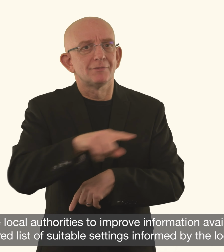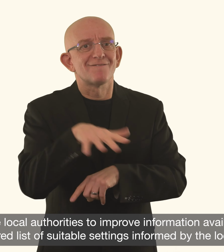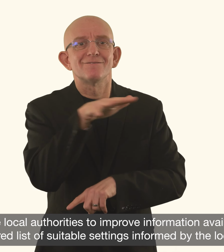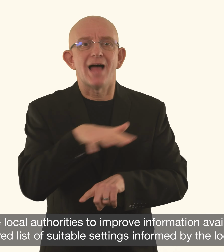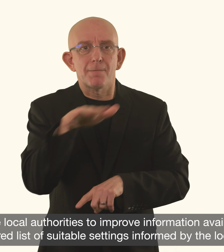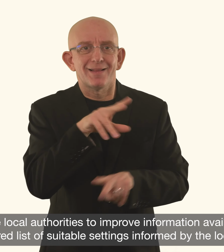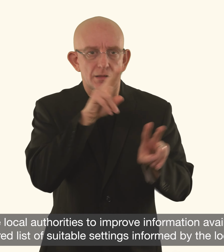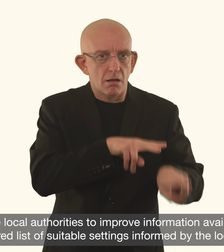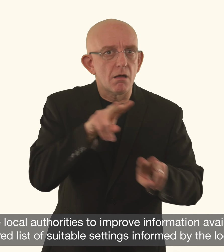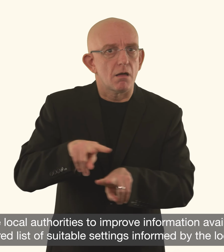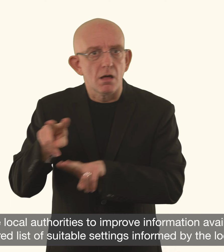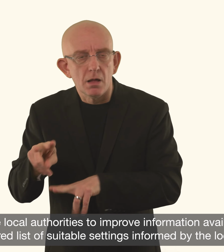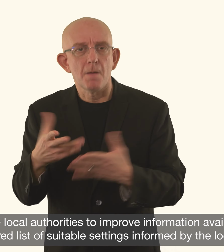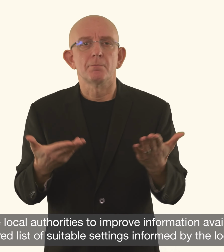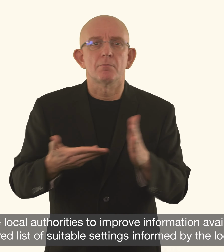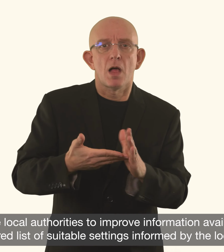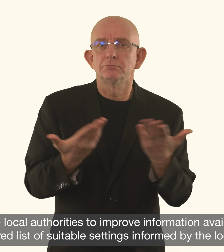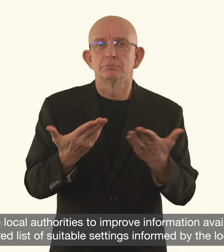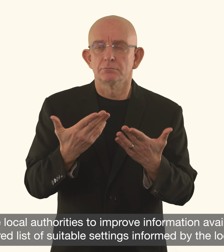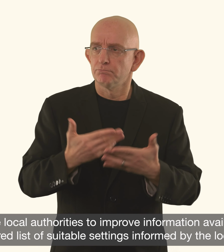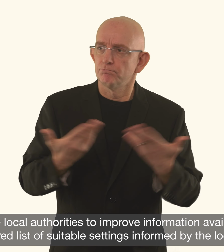list of suitable settings informed by the local inclusion plan.